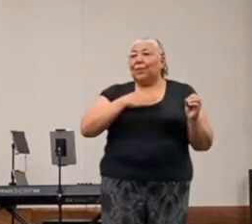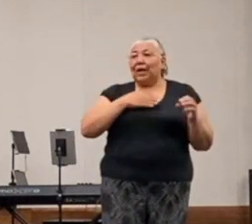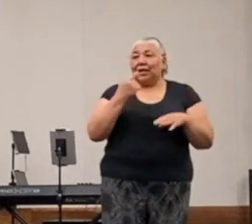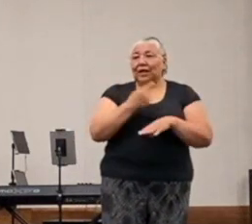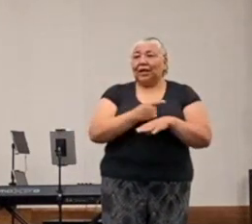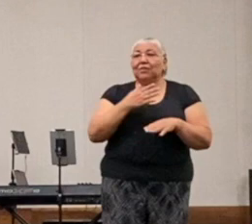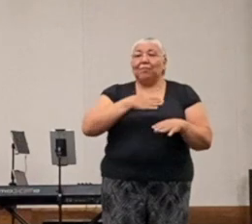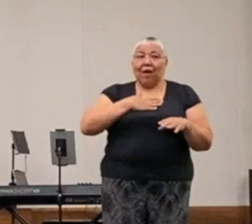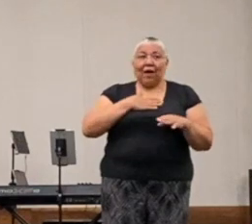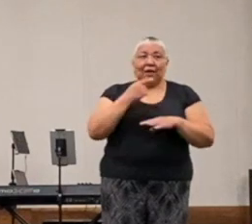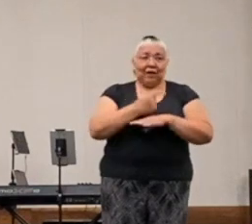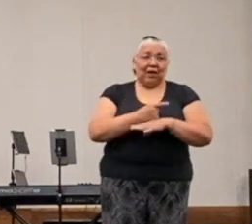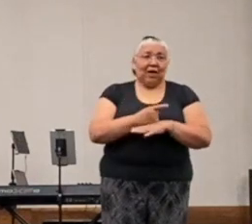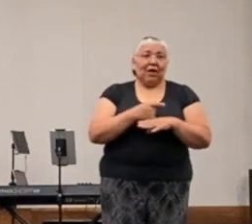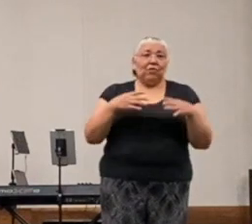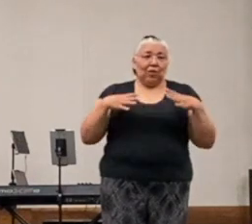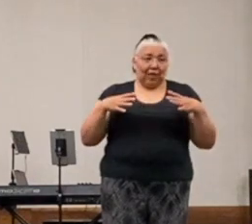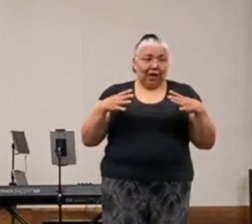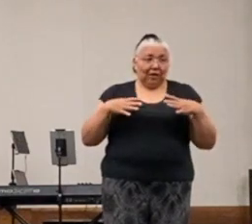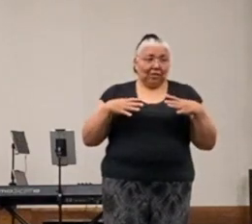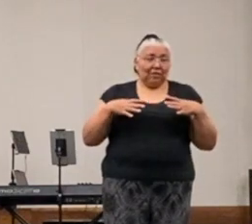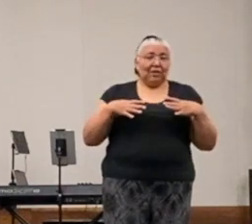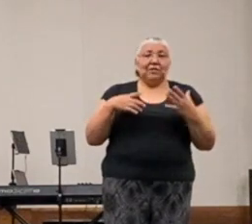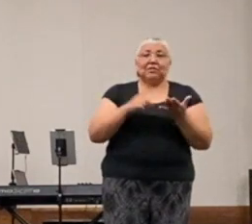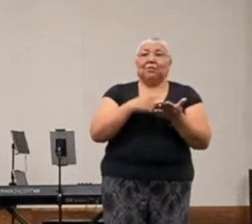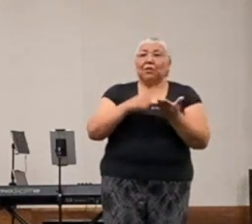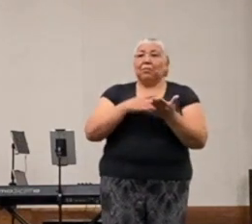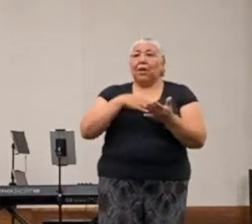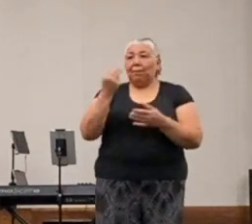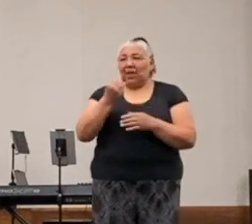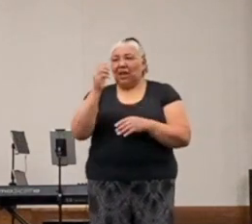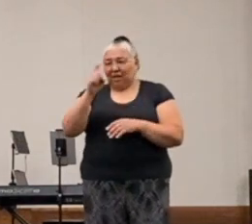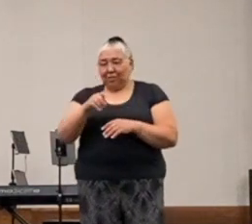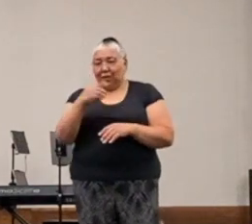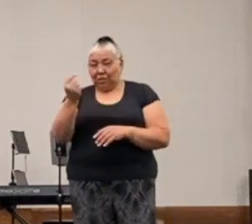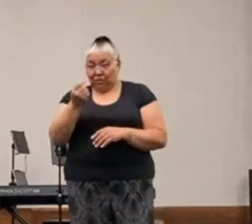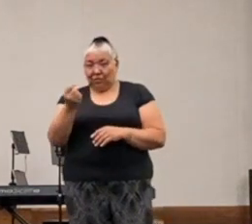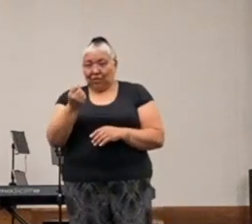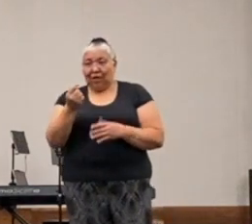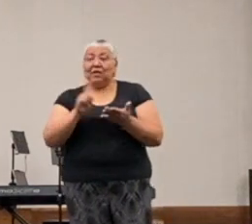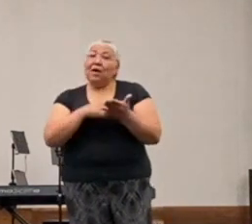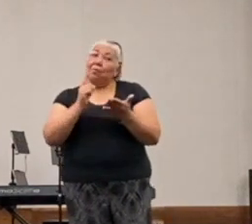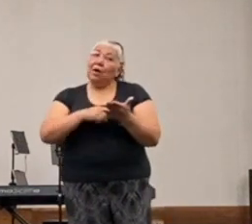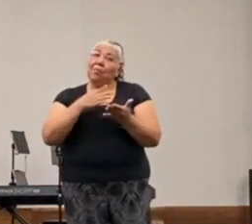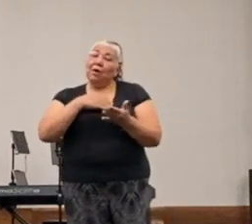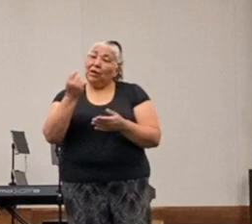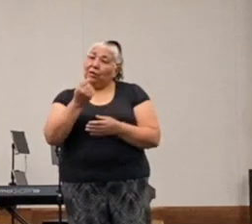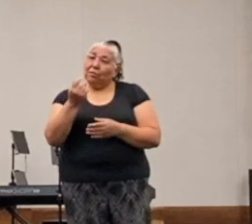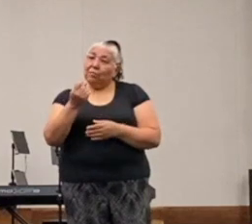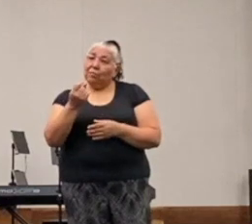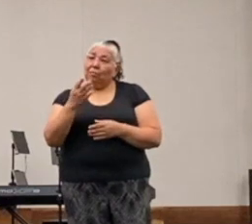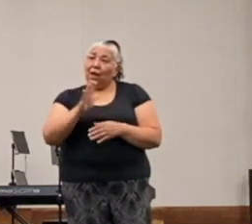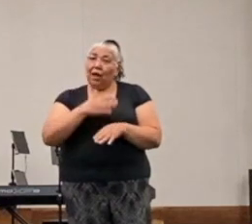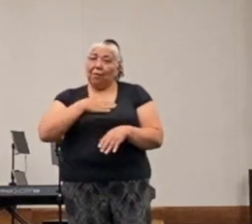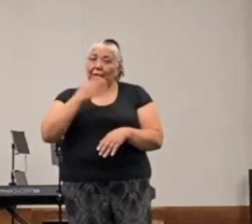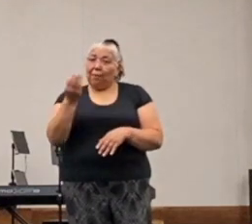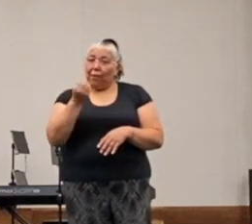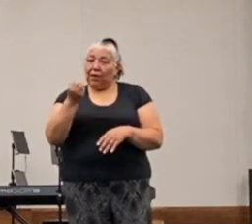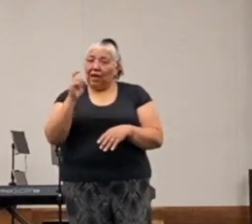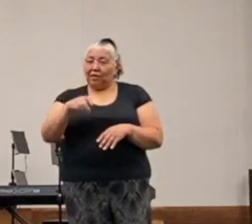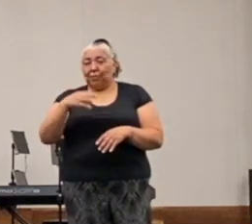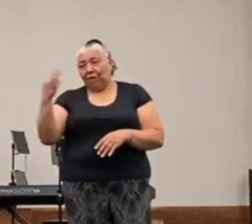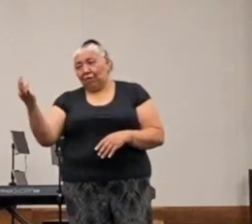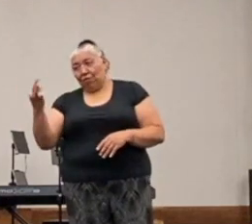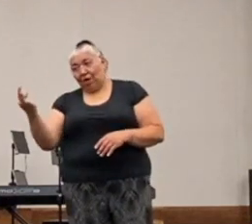to relax. And sometimes my Monday has to be a Tuesday. And sometimes my Tuesday or my Monday has to be a